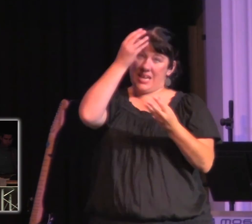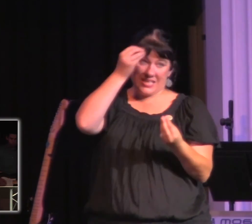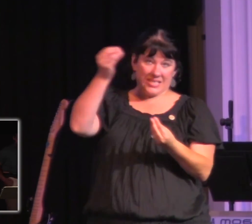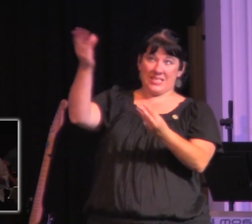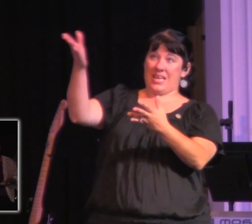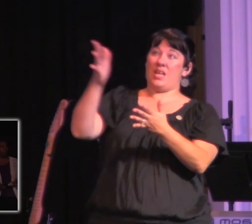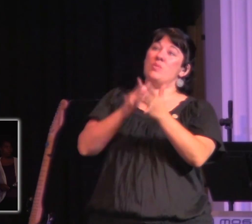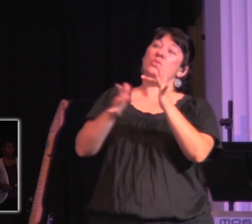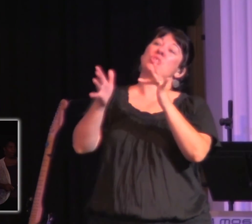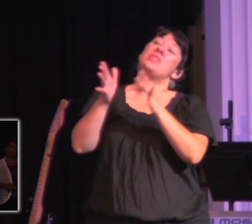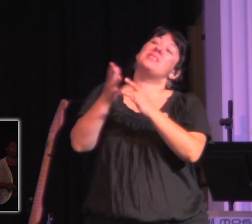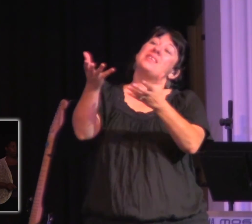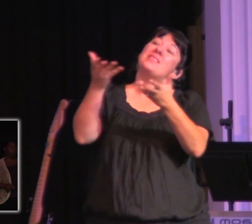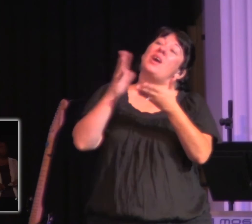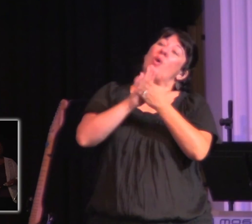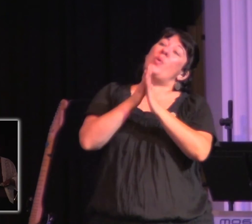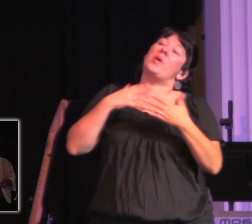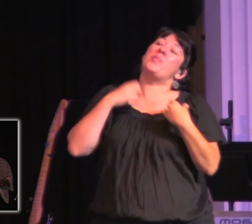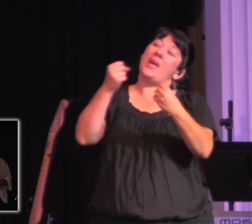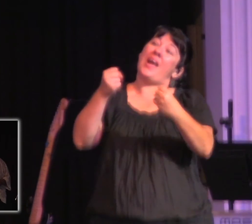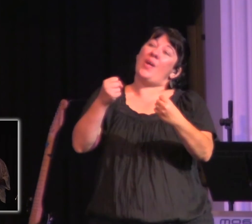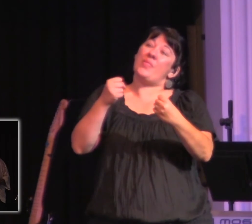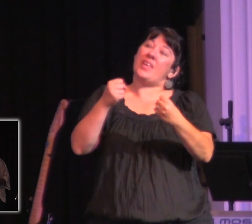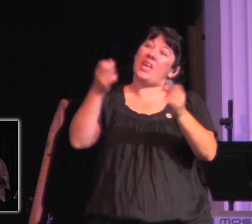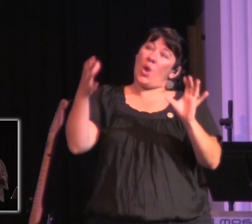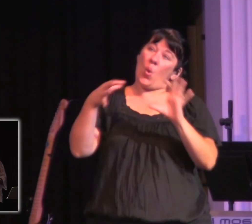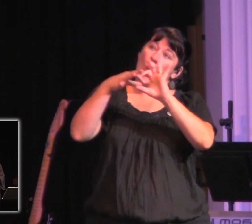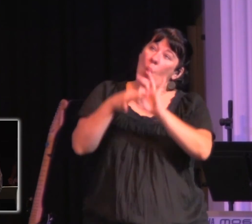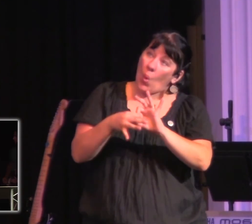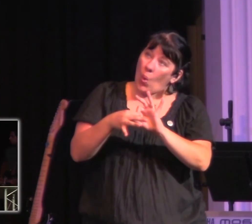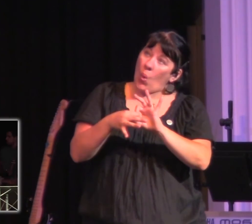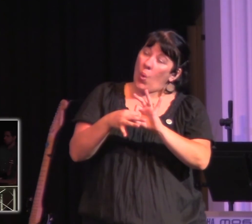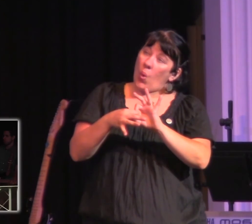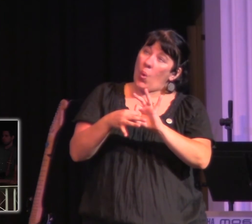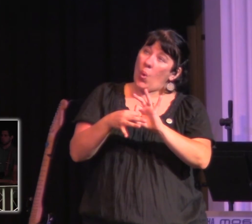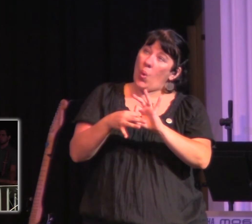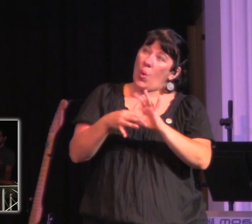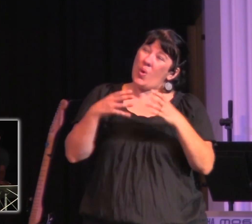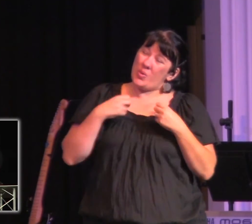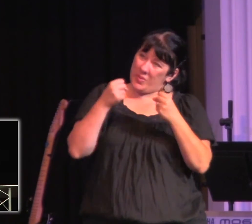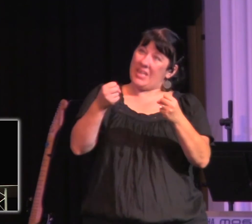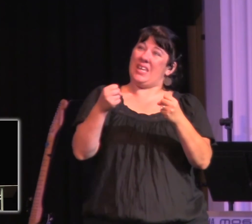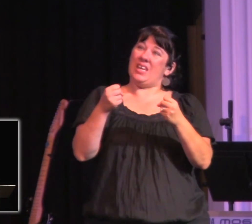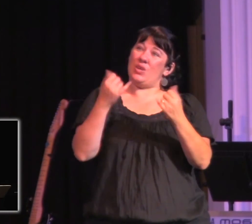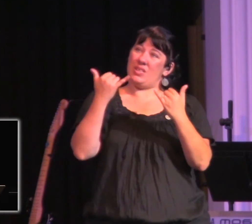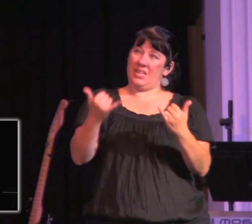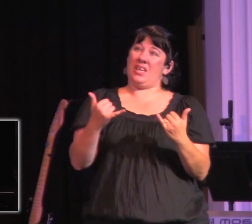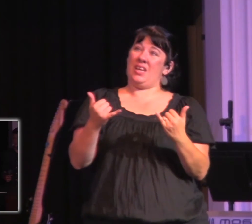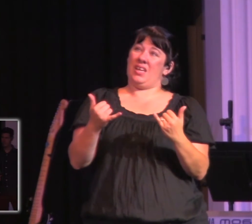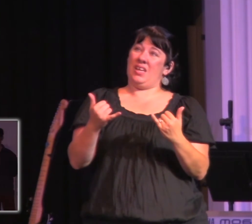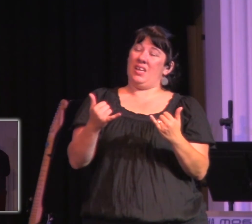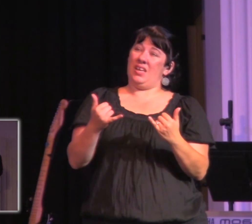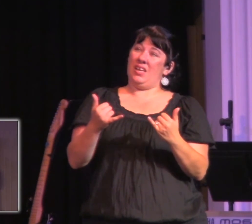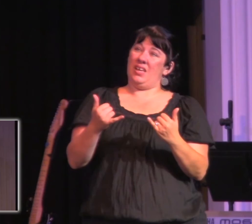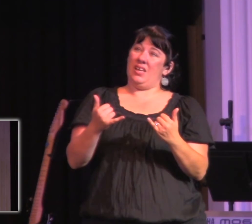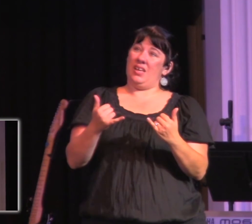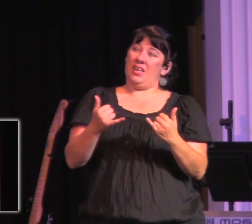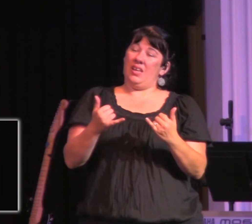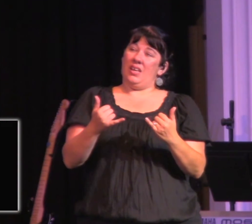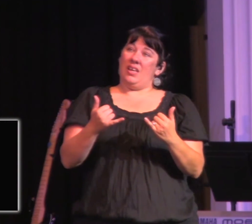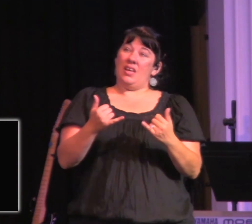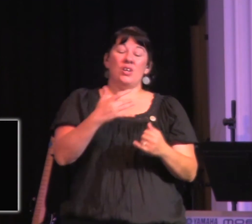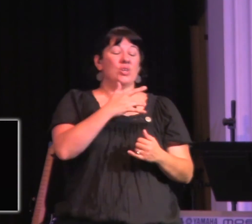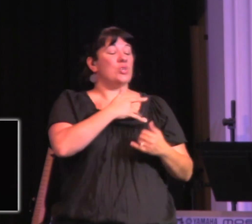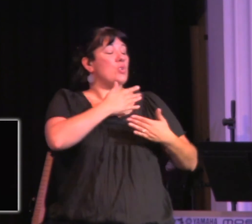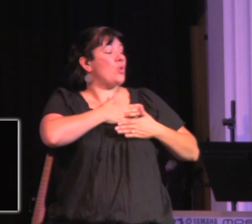want to be healthy. Jesus, I want to be whole. Jesus, I want to be healed today. Come on now, just begin to just open